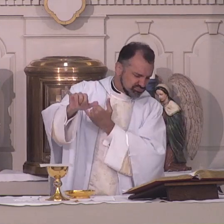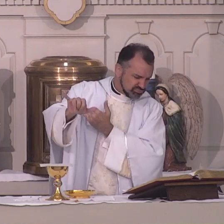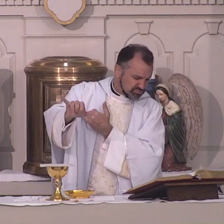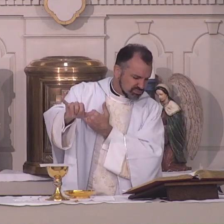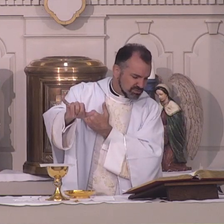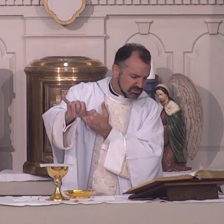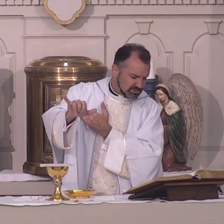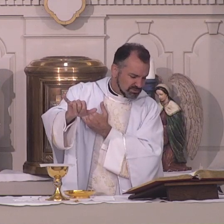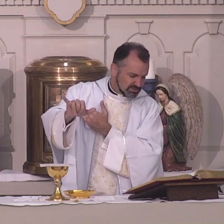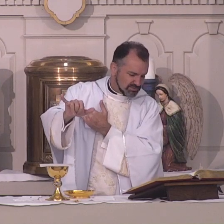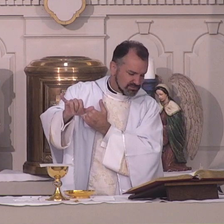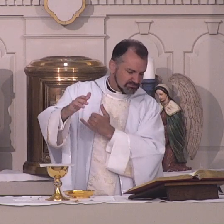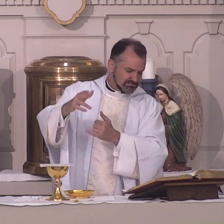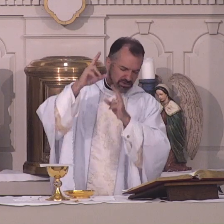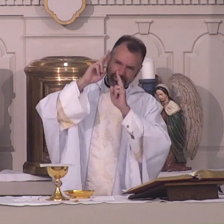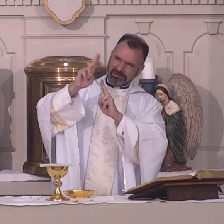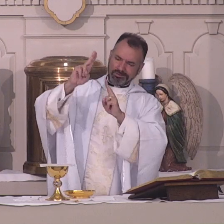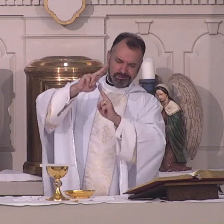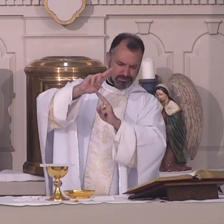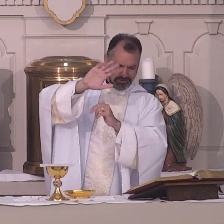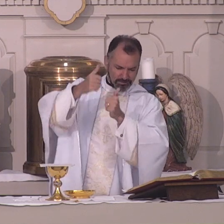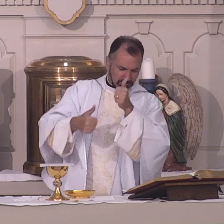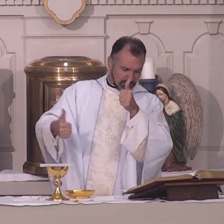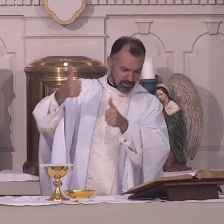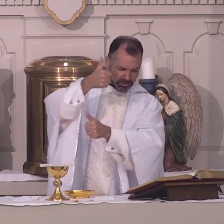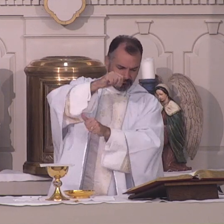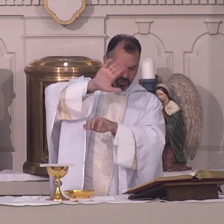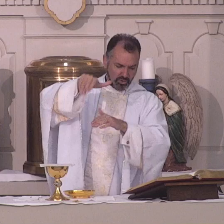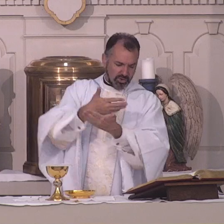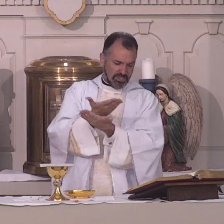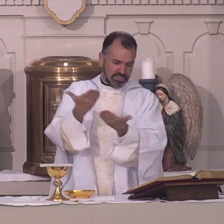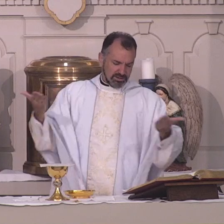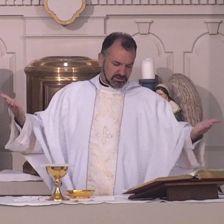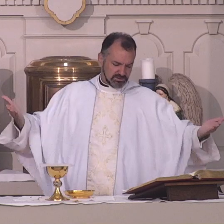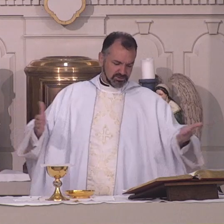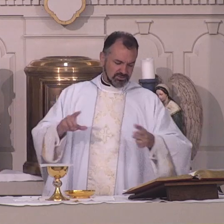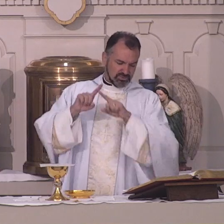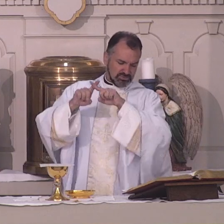are, to be exalted above all things